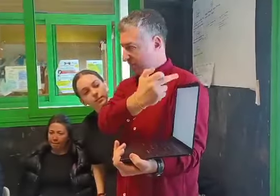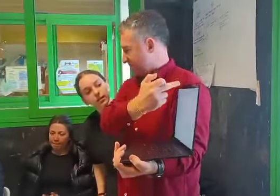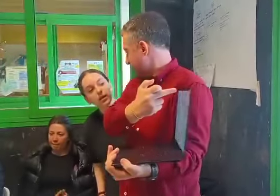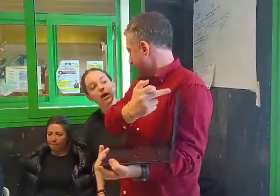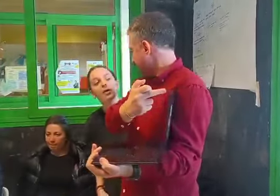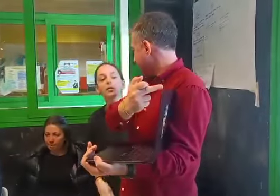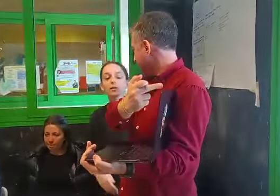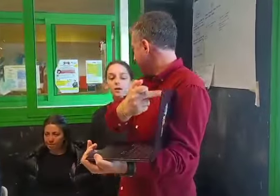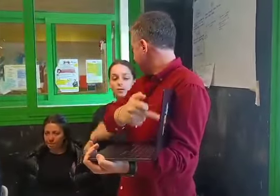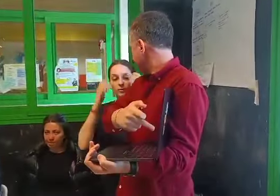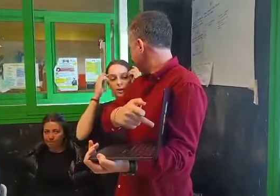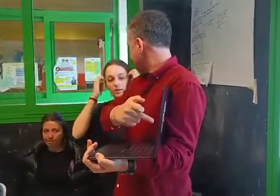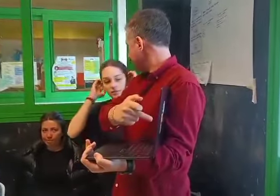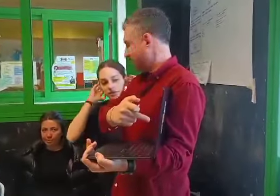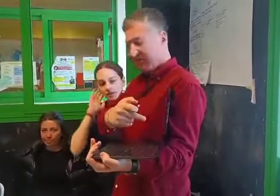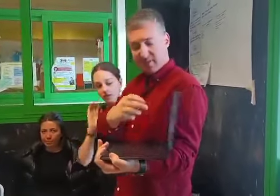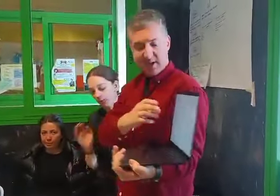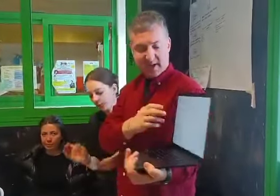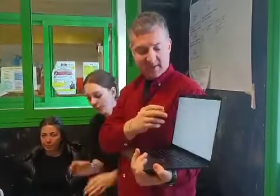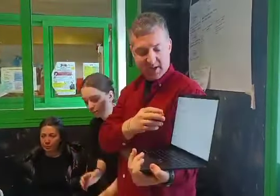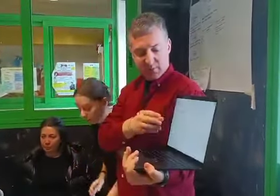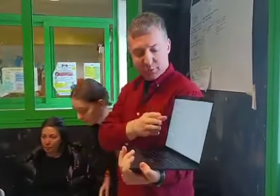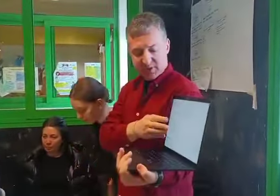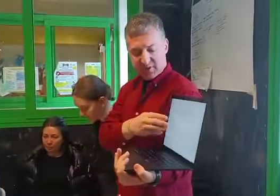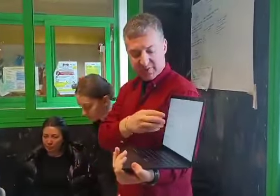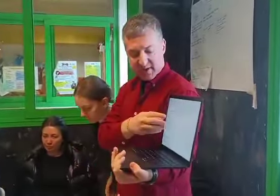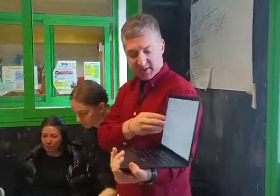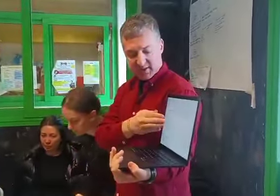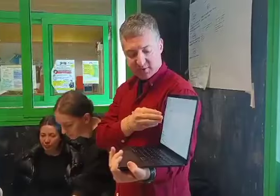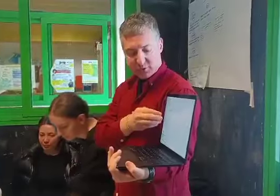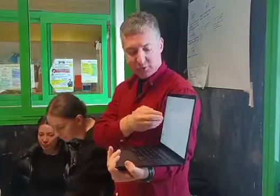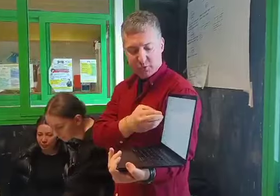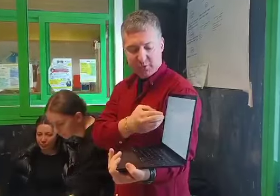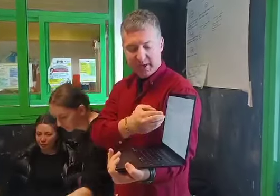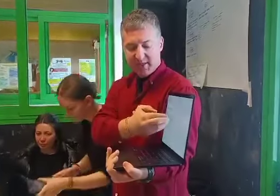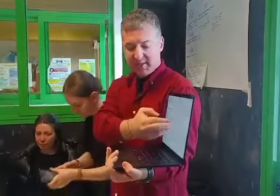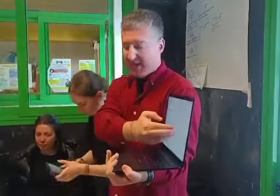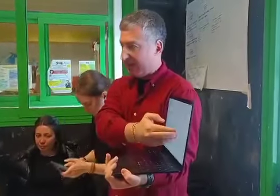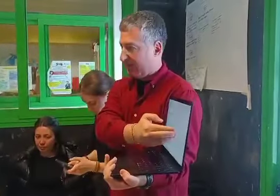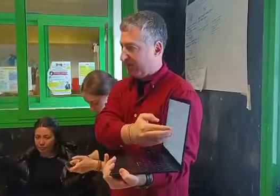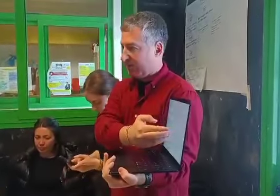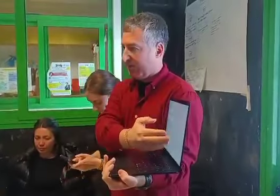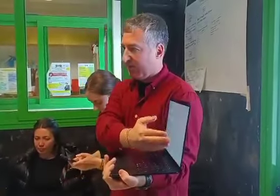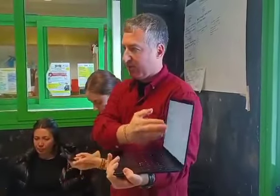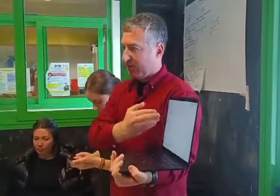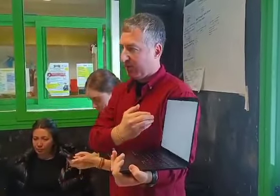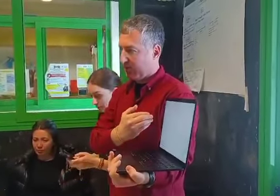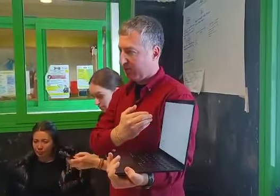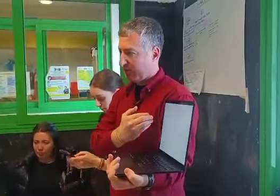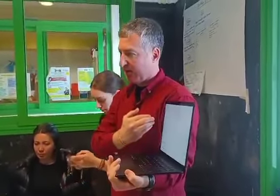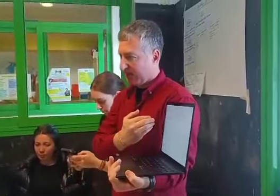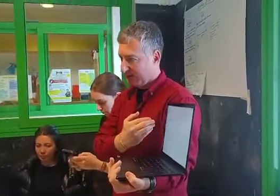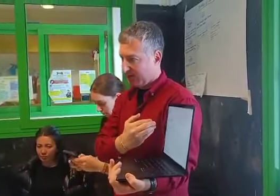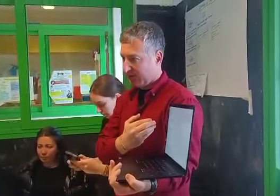the There are some lines. Yes. some lines. Also, but Put the face to look inside the screen, now not outside the screen.